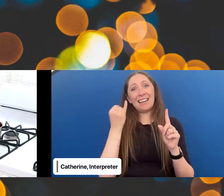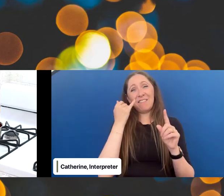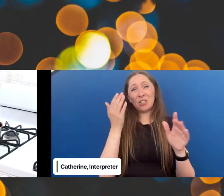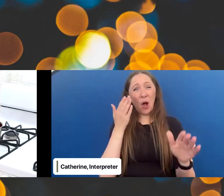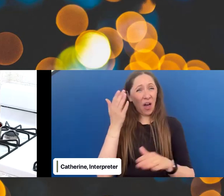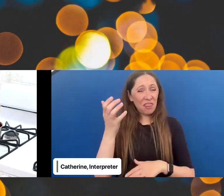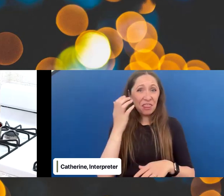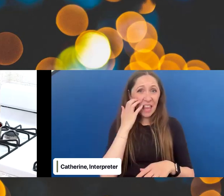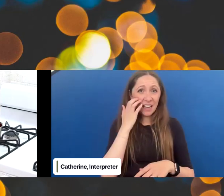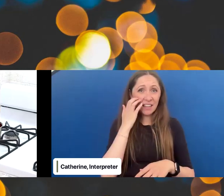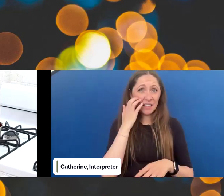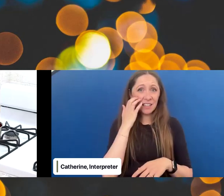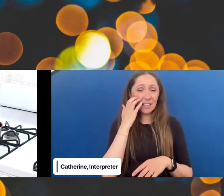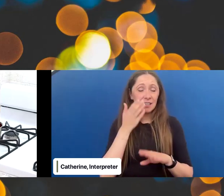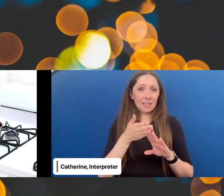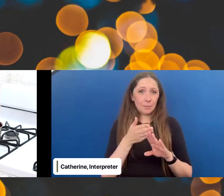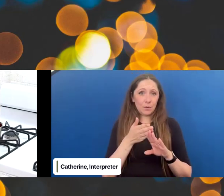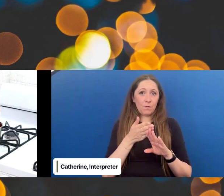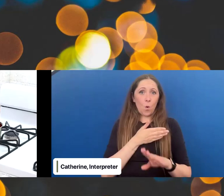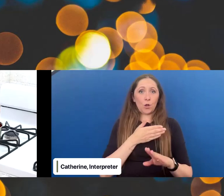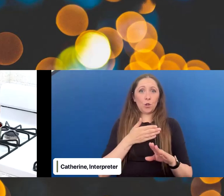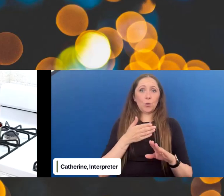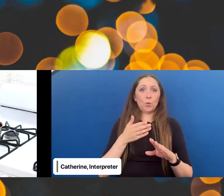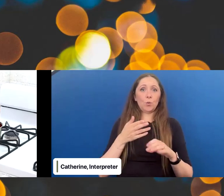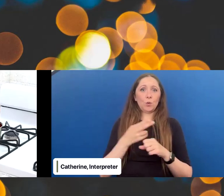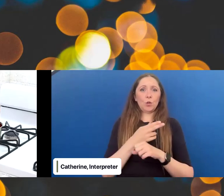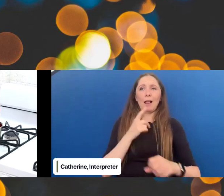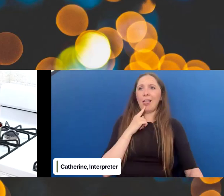thick before you pass it through the